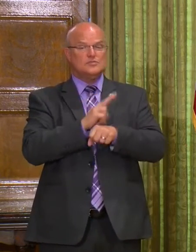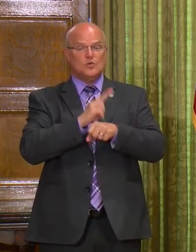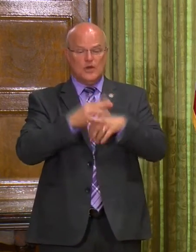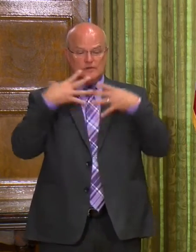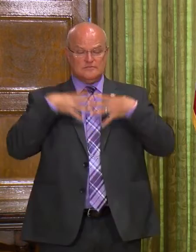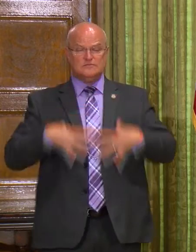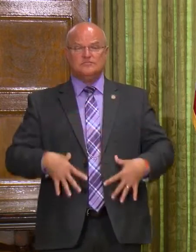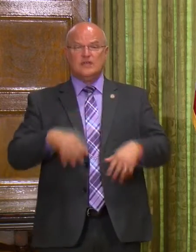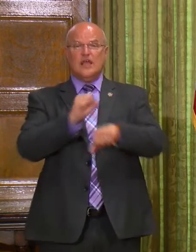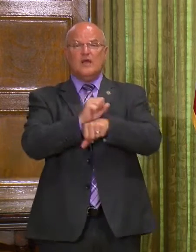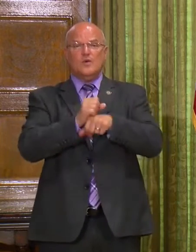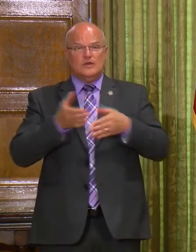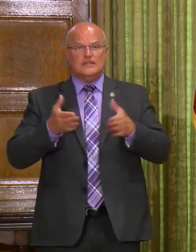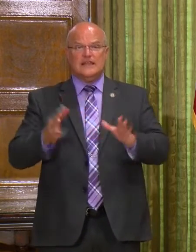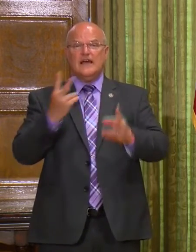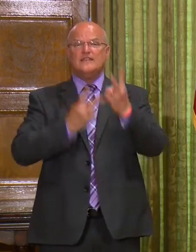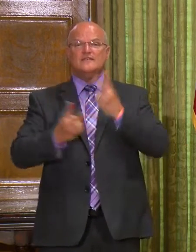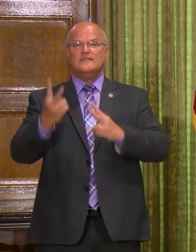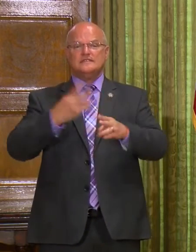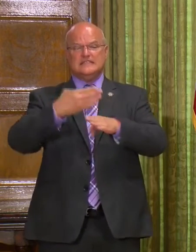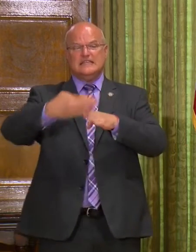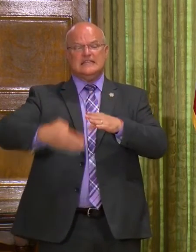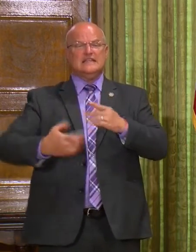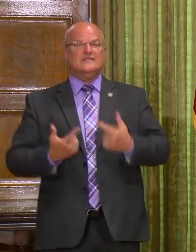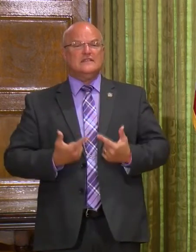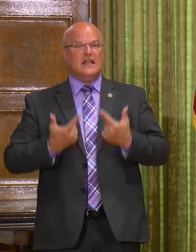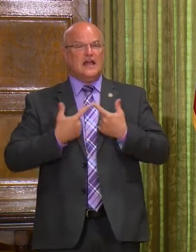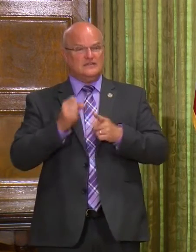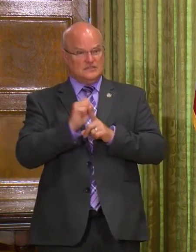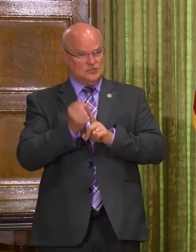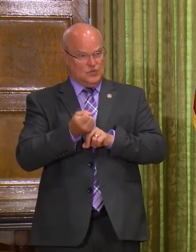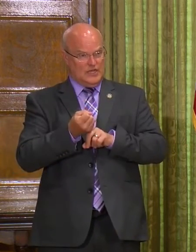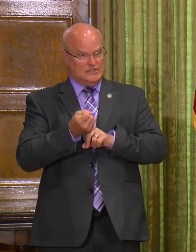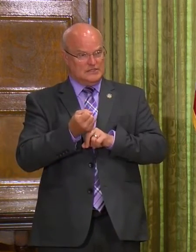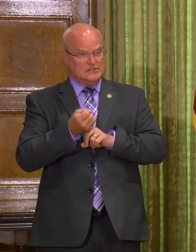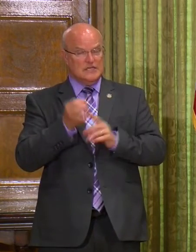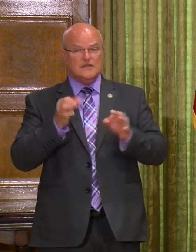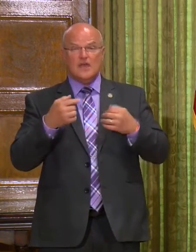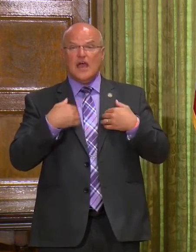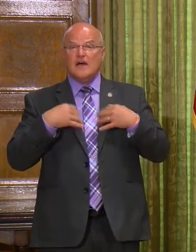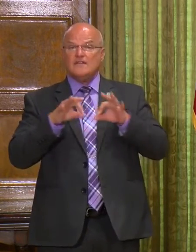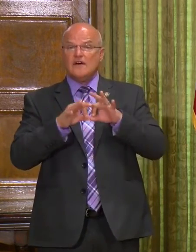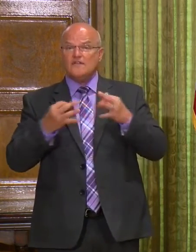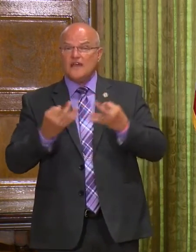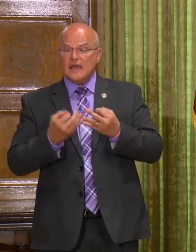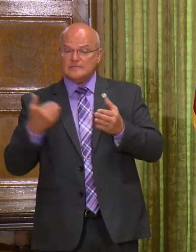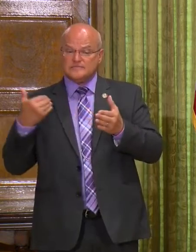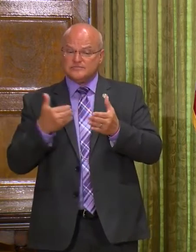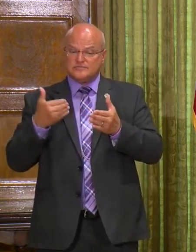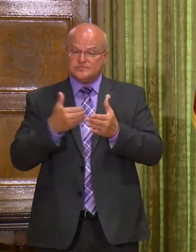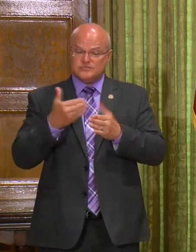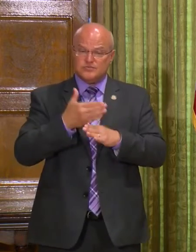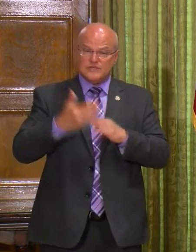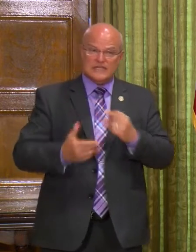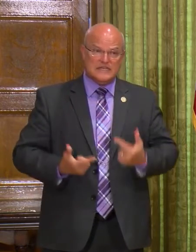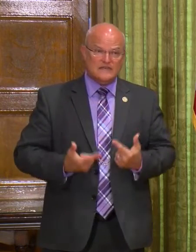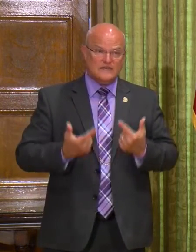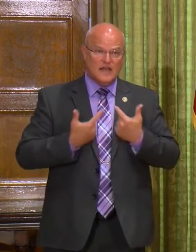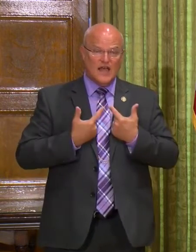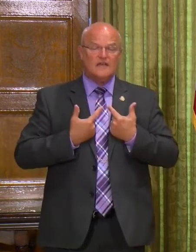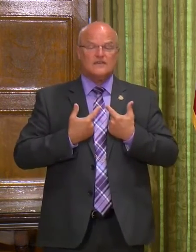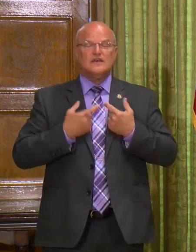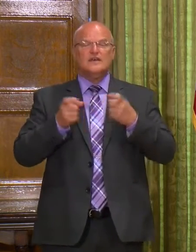the time and work to allow those visits at end-of-life situation. If you have a loved one that's at end-of-life, the facility and medical director